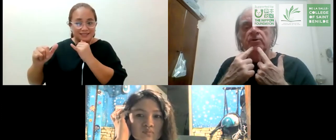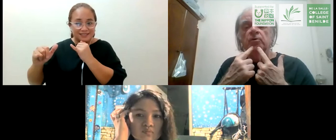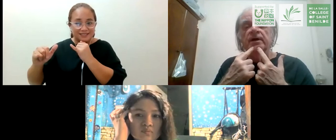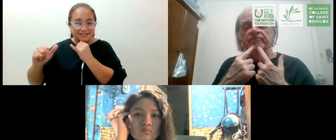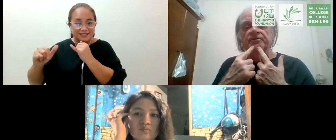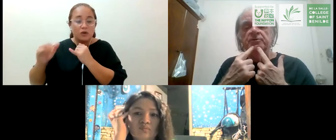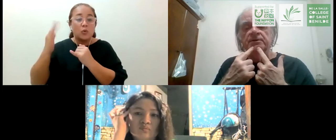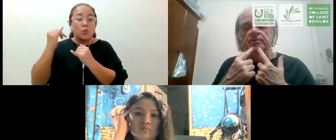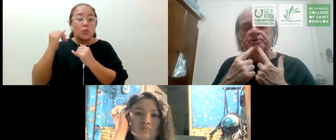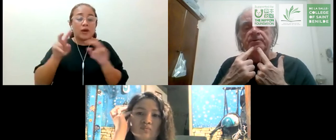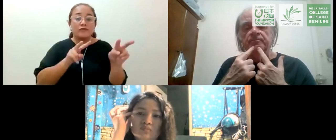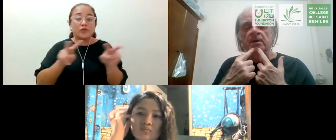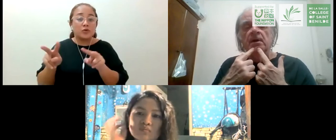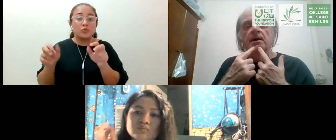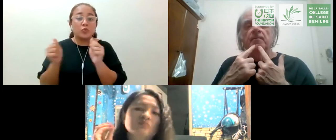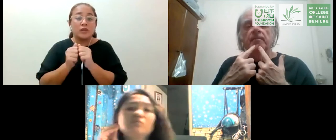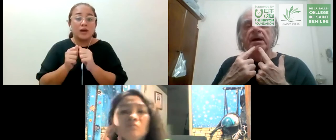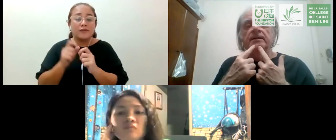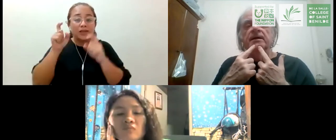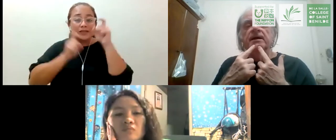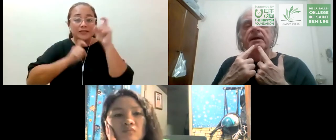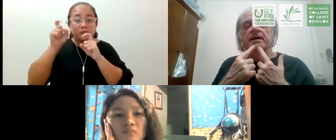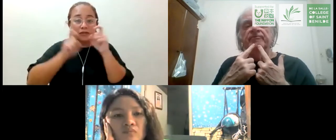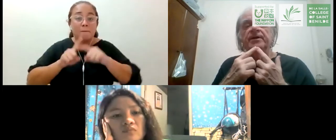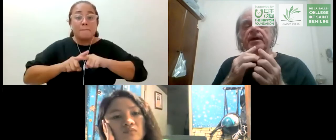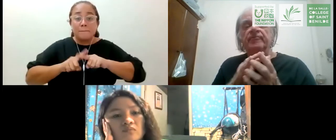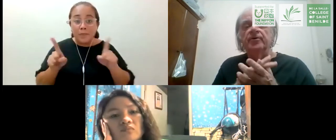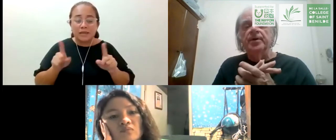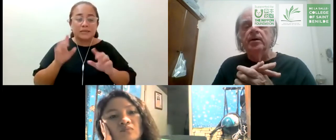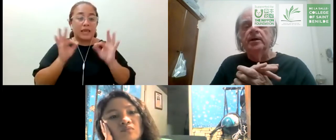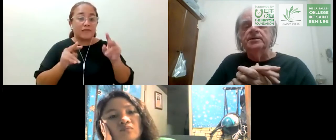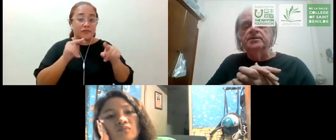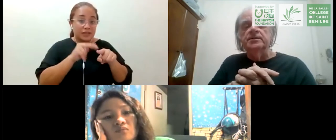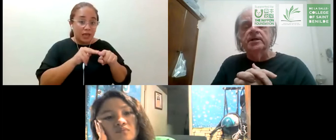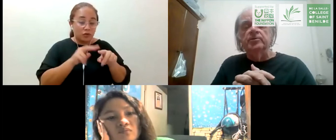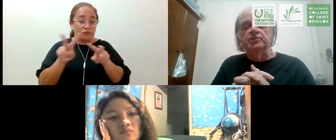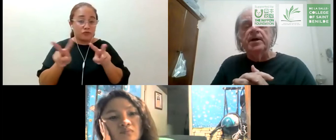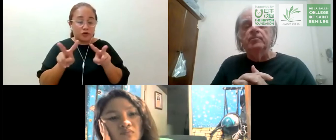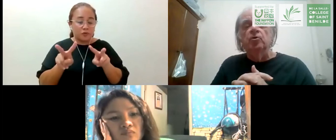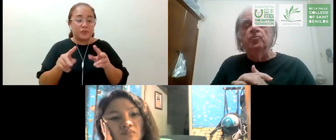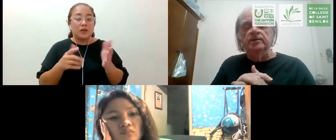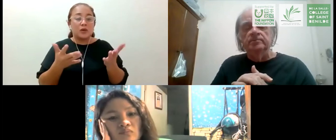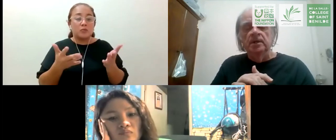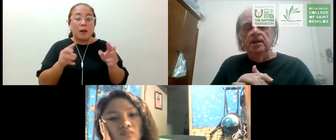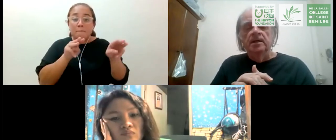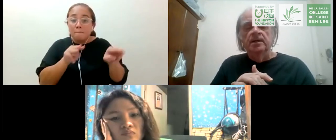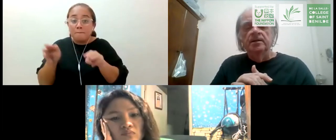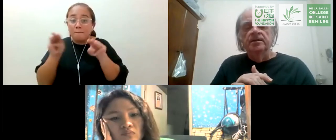the verb will have facial expression. But if a noun verb pair is distinguished by